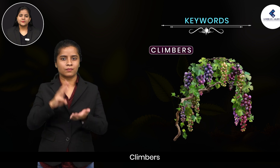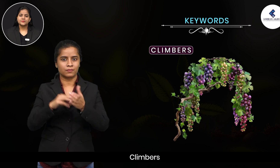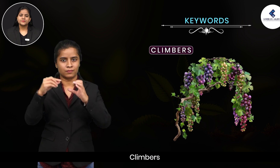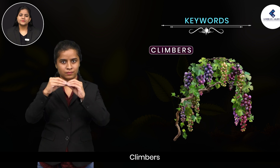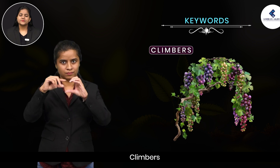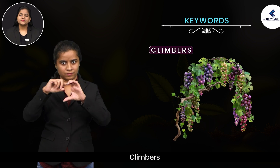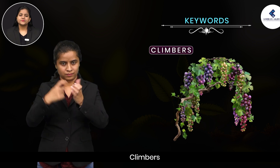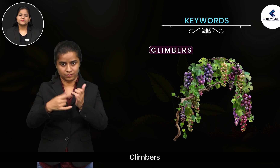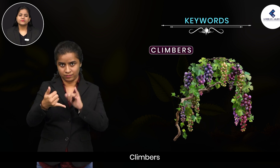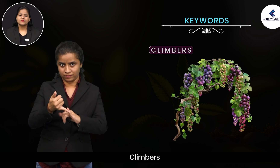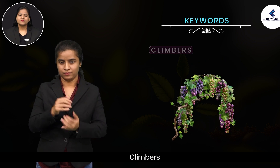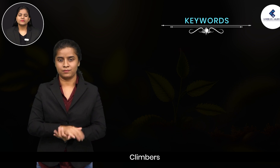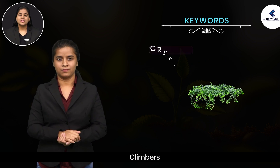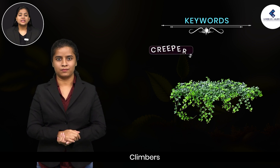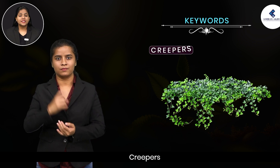climbers,